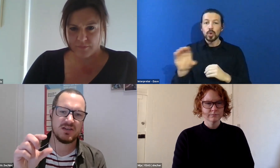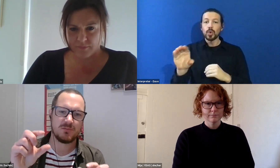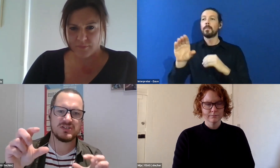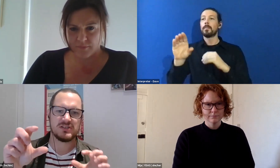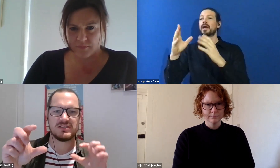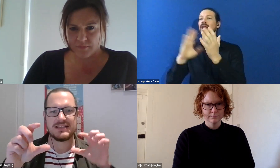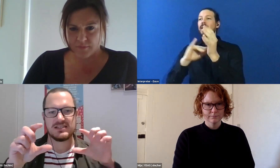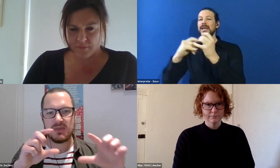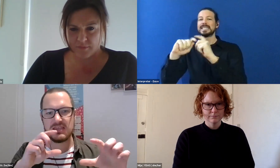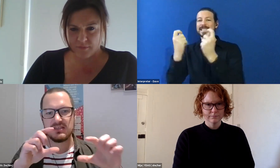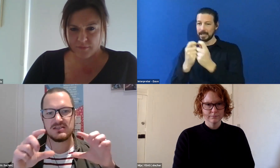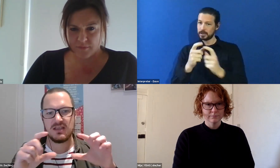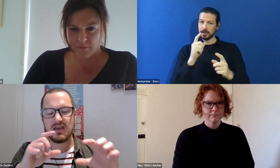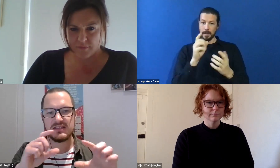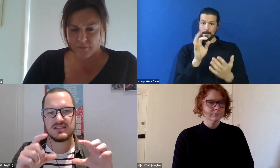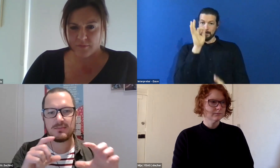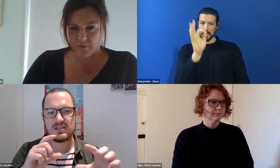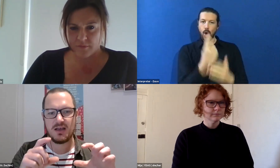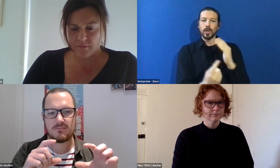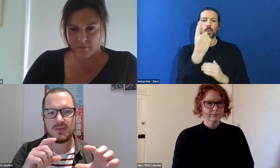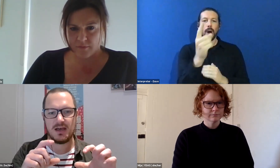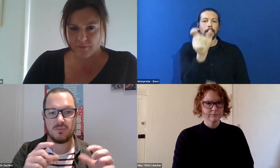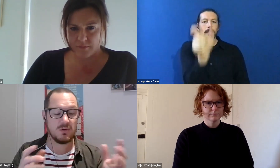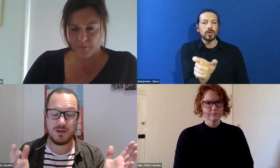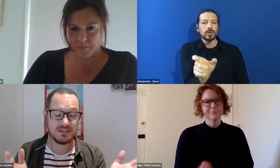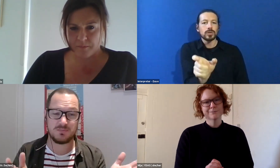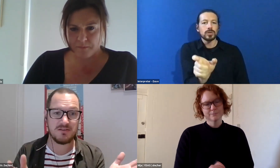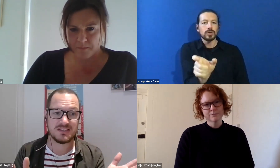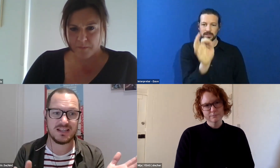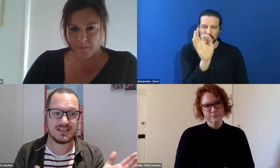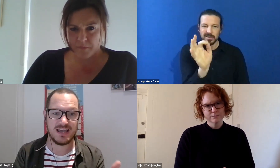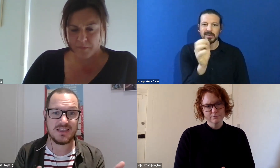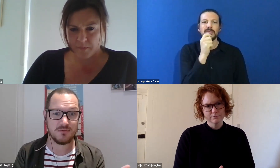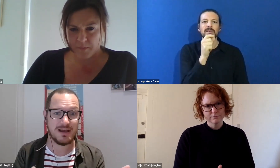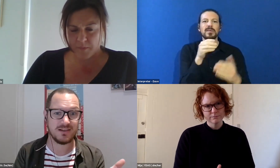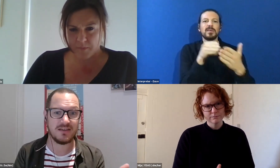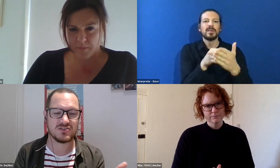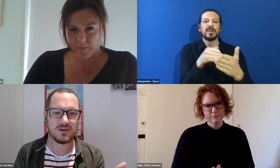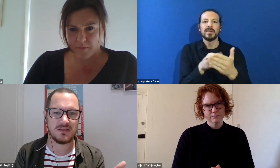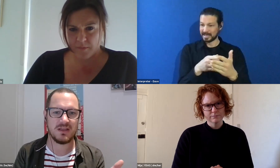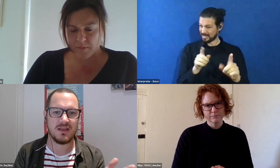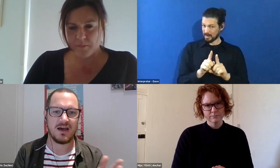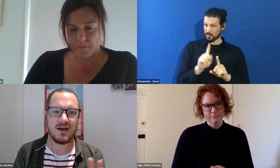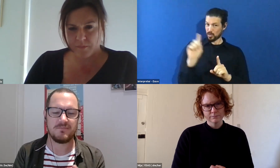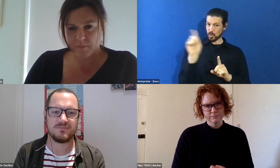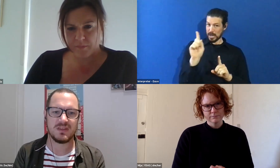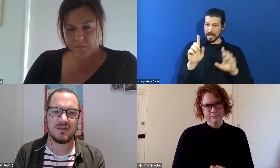viewing interpreters and speakers at the same time. We've experienced it today through our live stream,